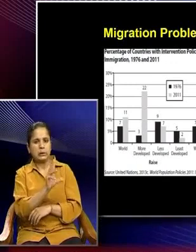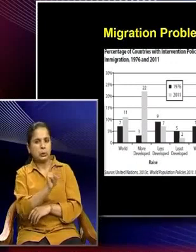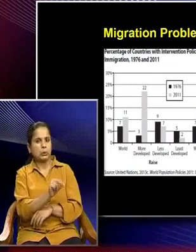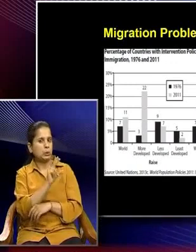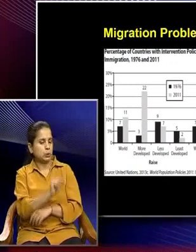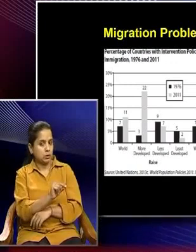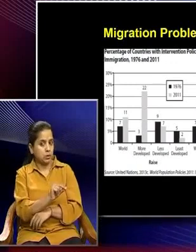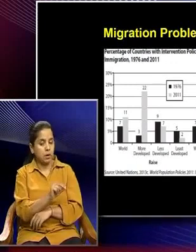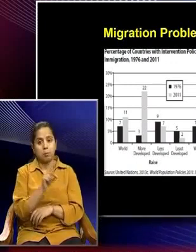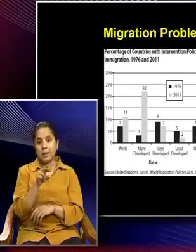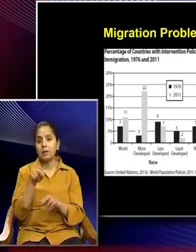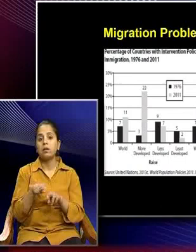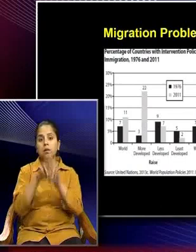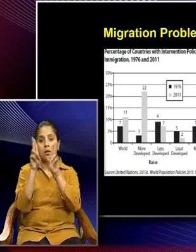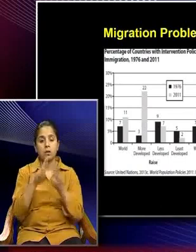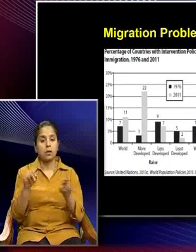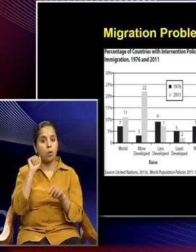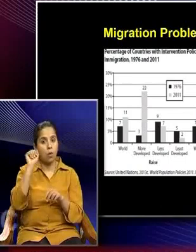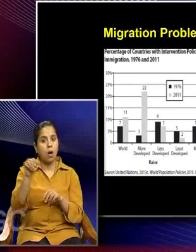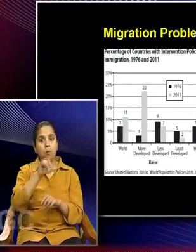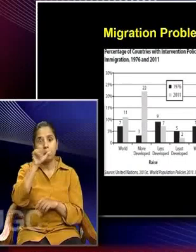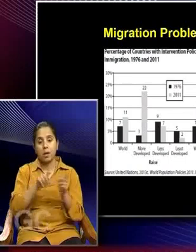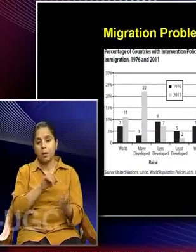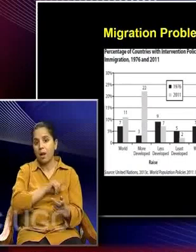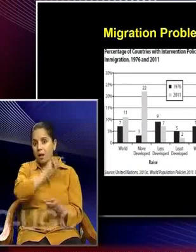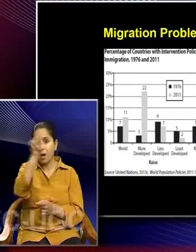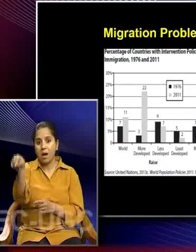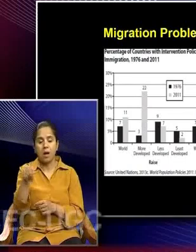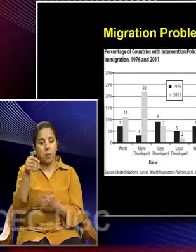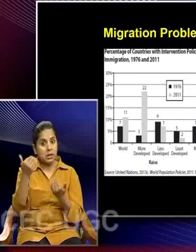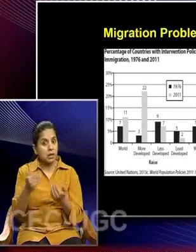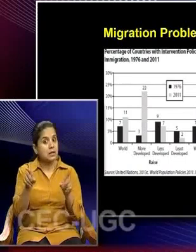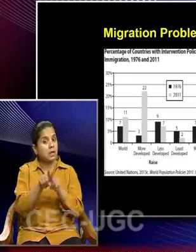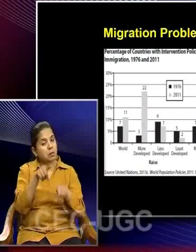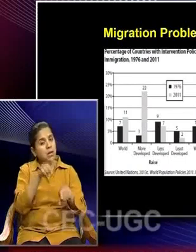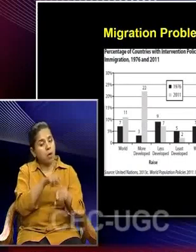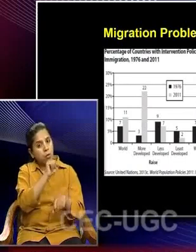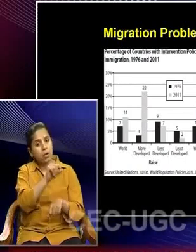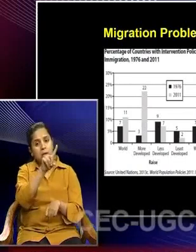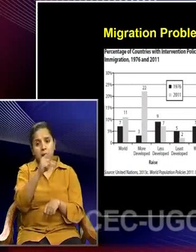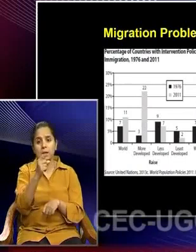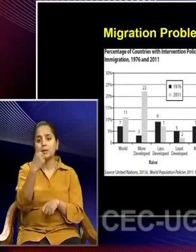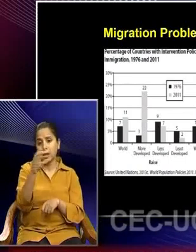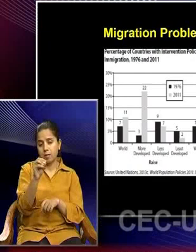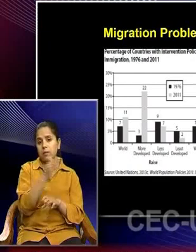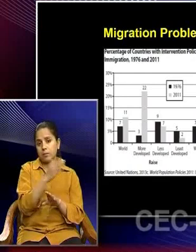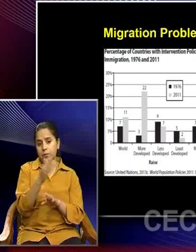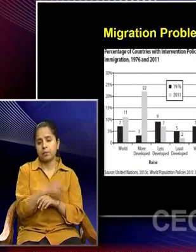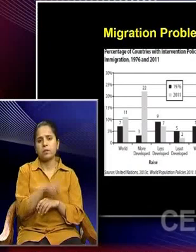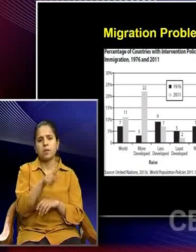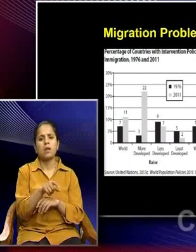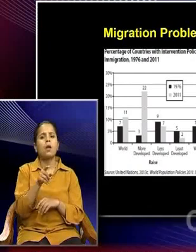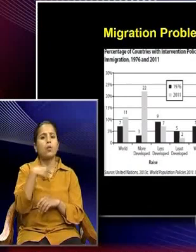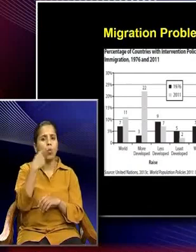which is international immigration in their borders, while during the same time in the 1970s, less